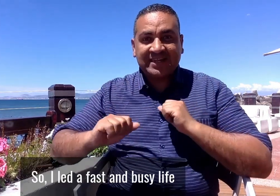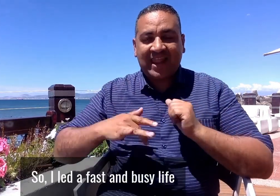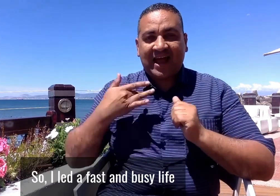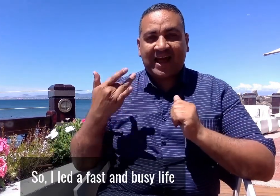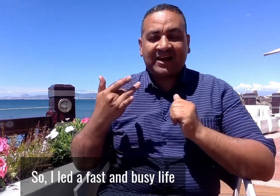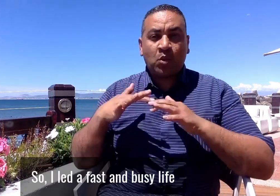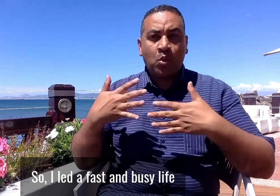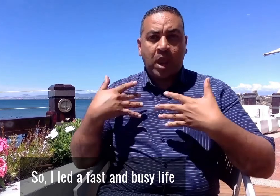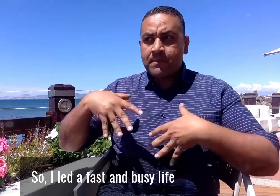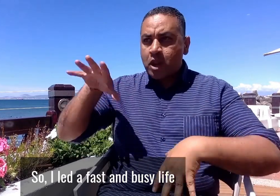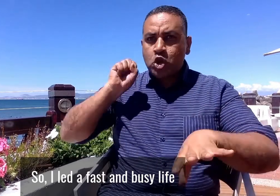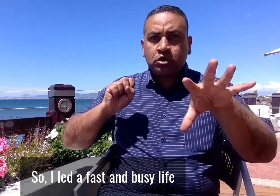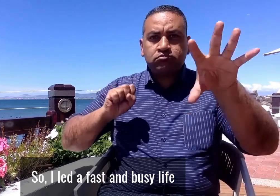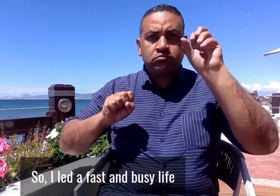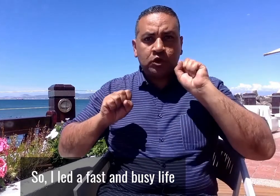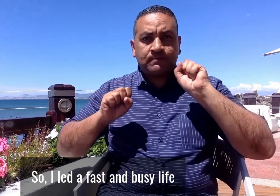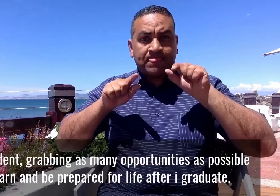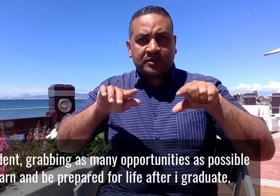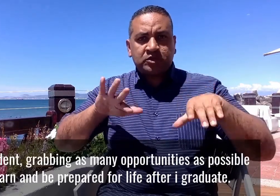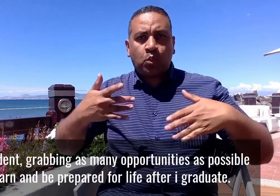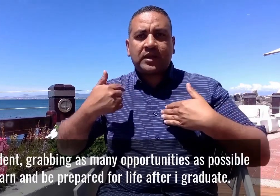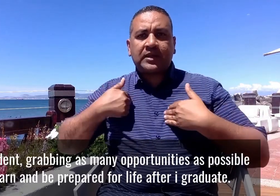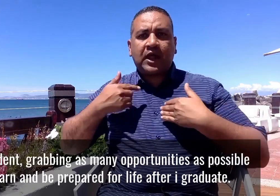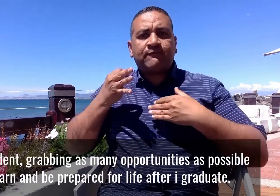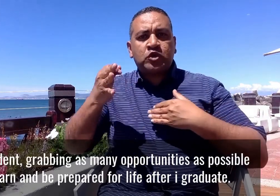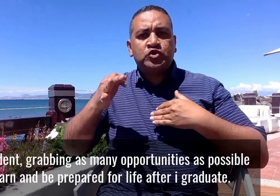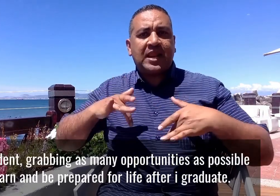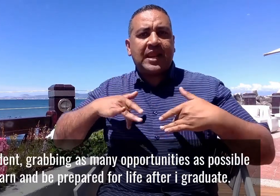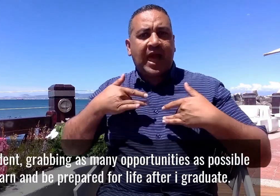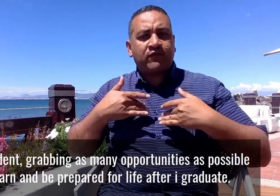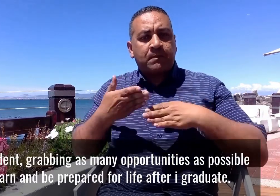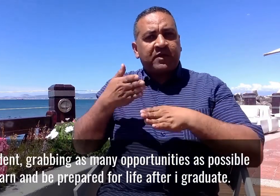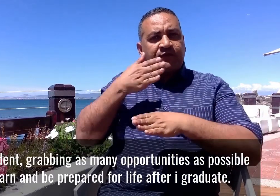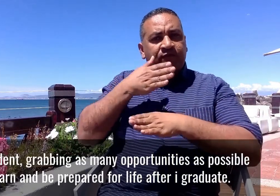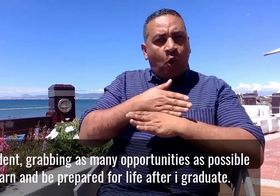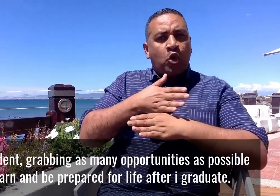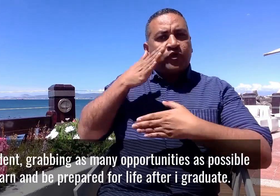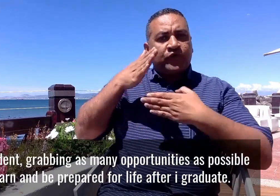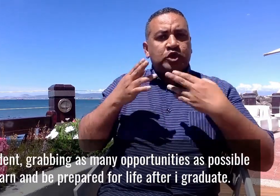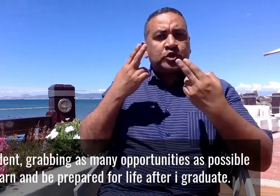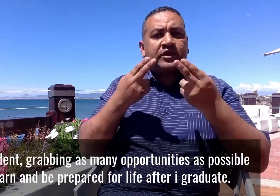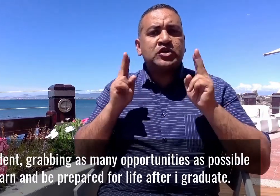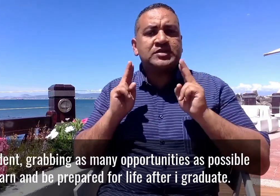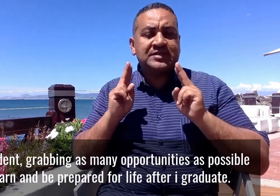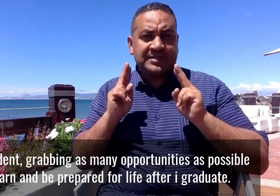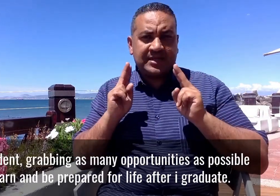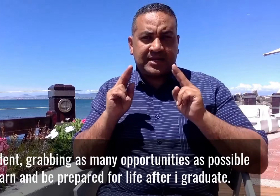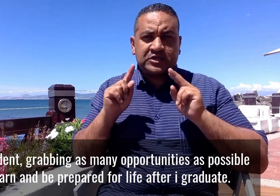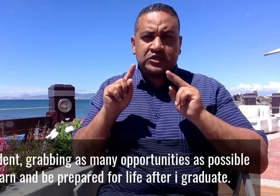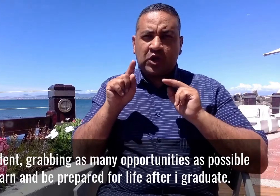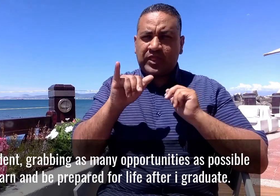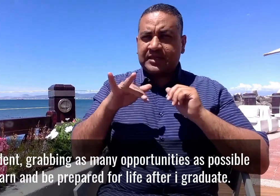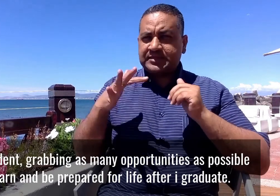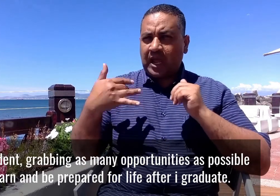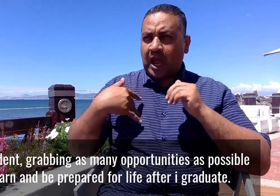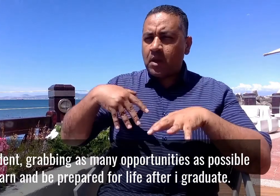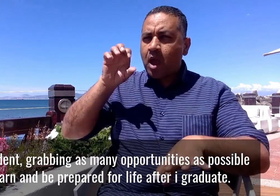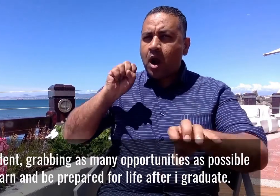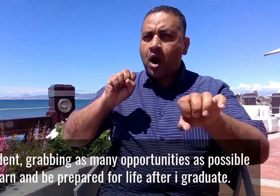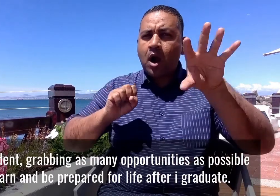I led a fast and busy life as a student, grabbing as many opportunities as possible to learn and be prepared for